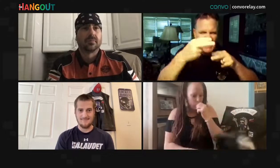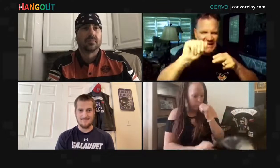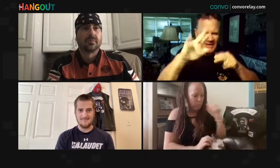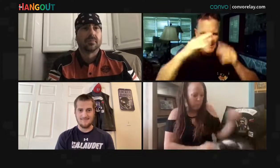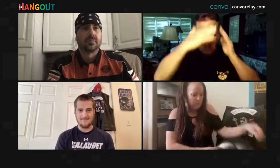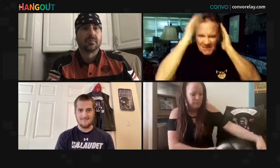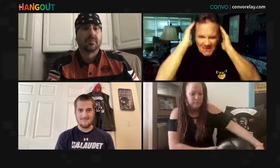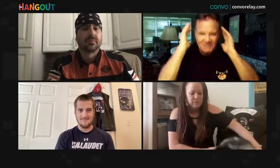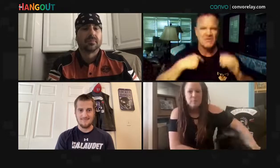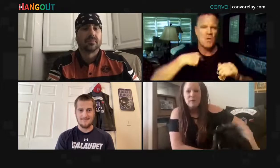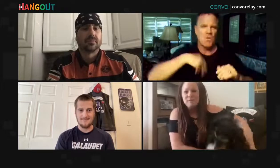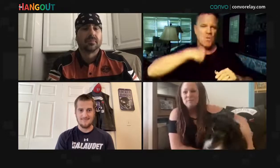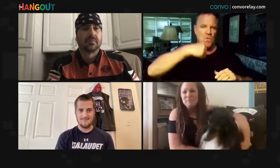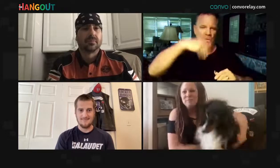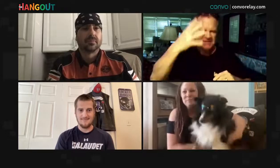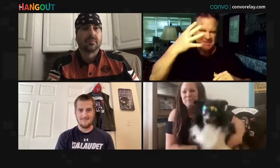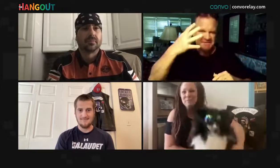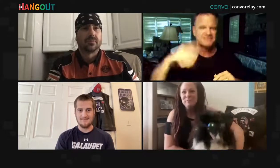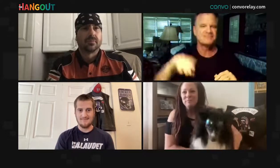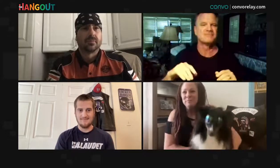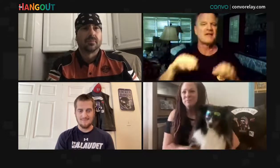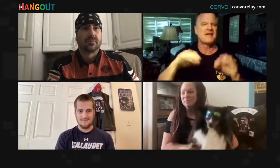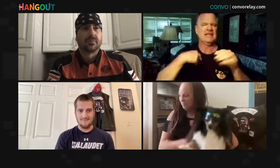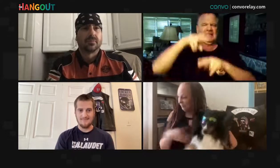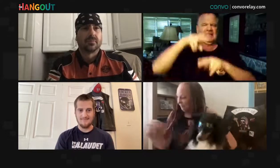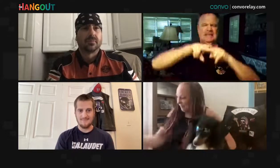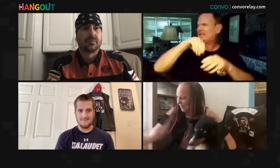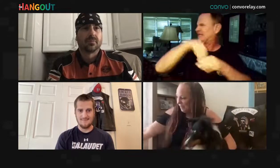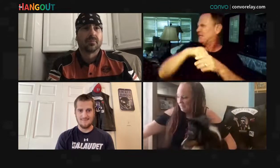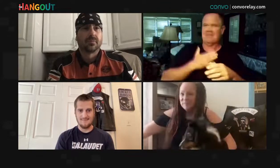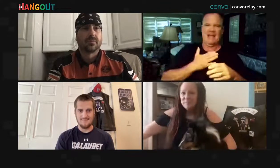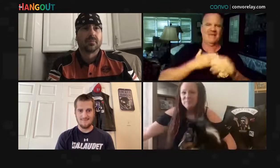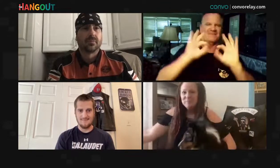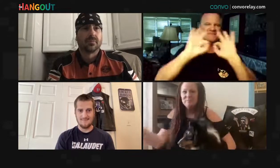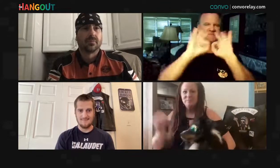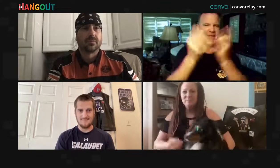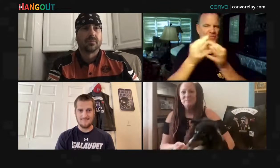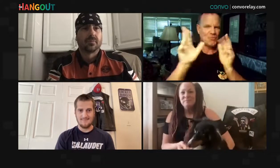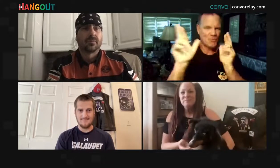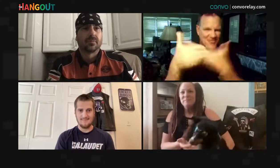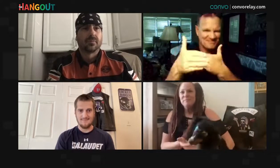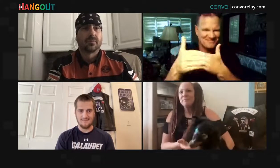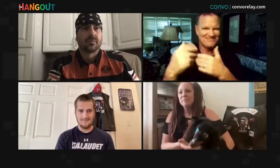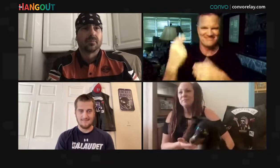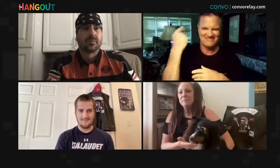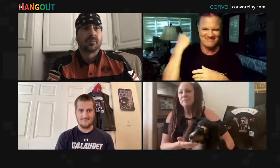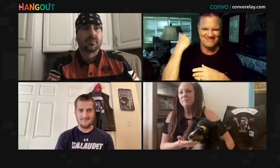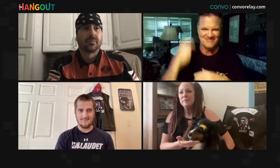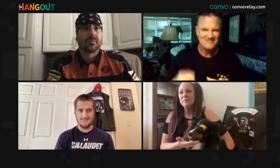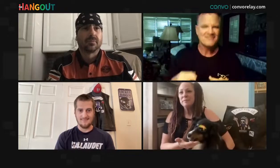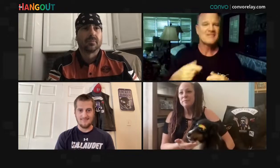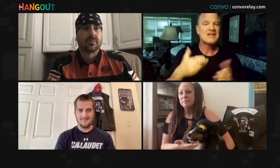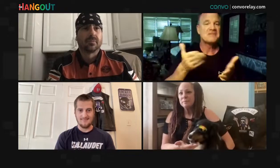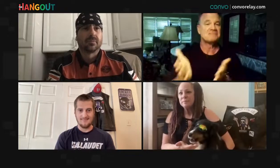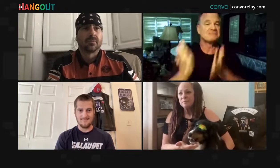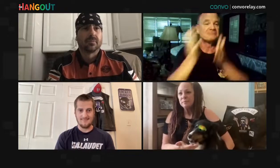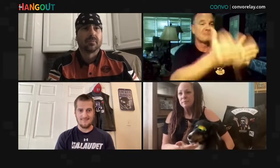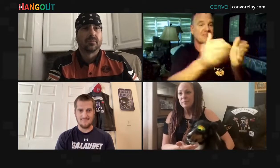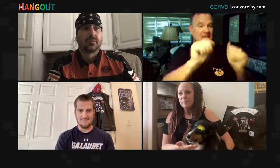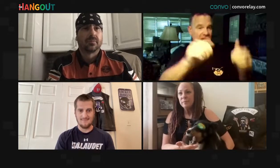I have short hair. I'm white. I'm sitting in a family room.